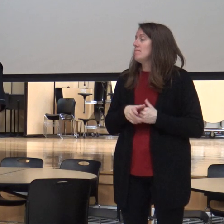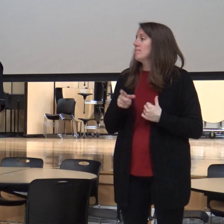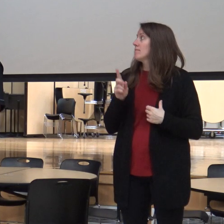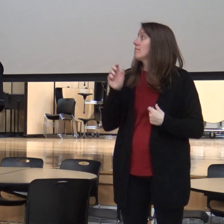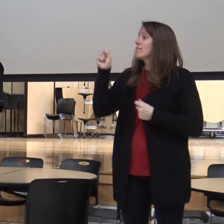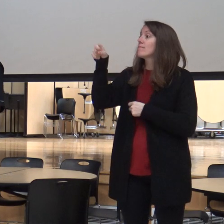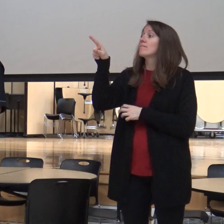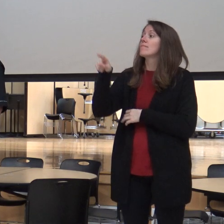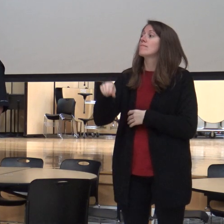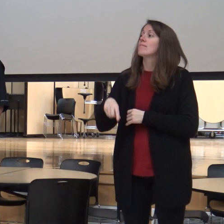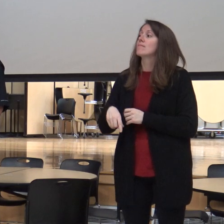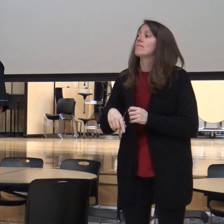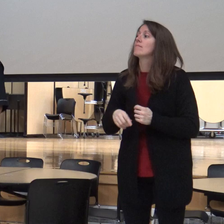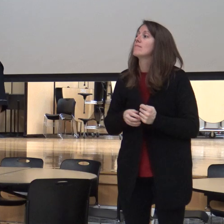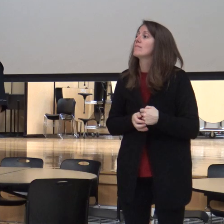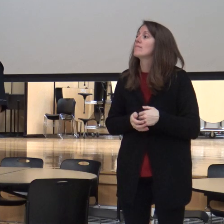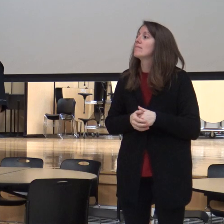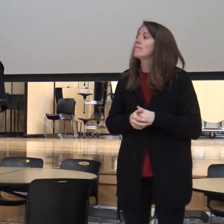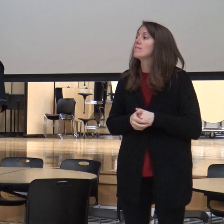Yes?